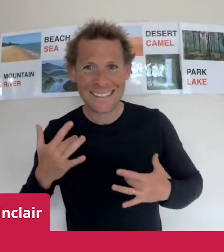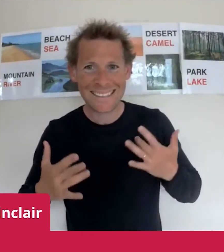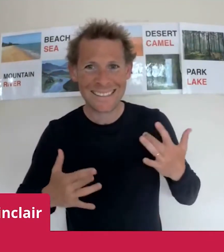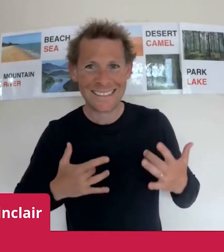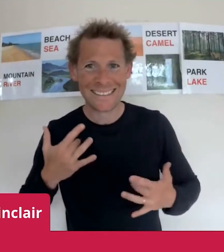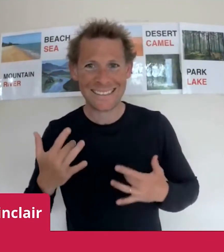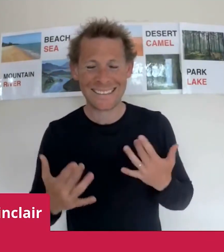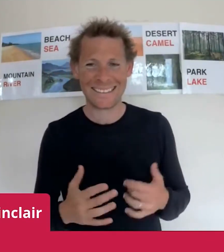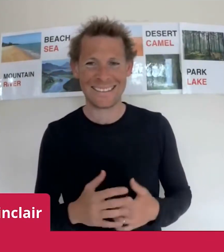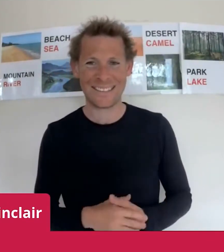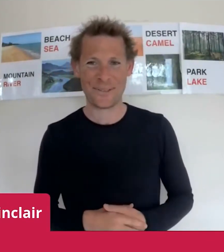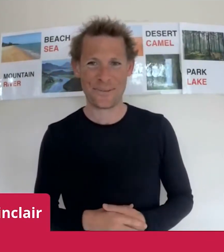This is the sign for excited.